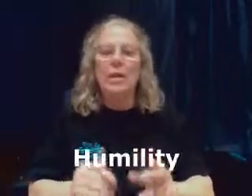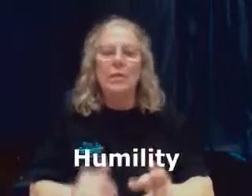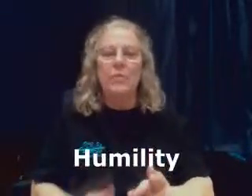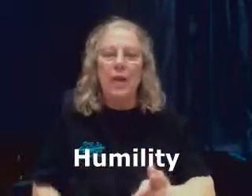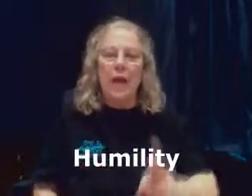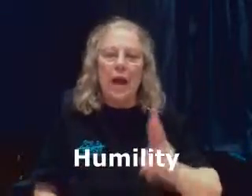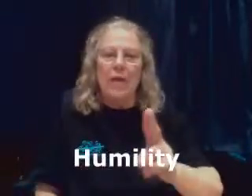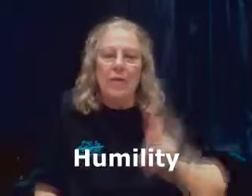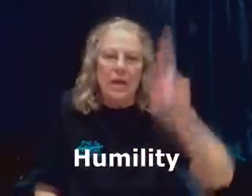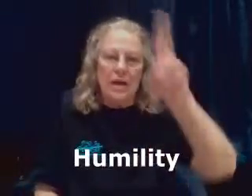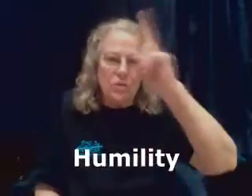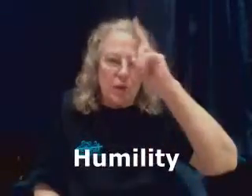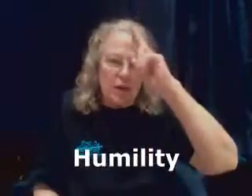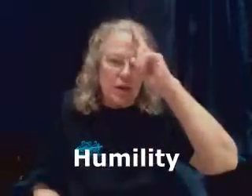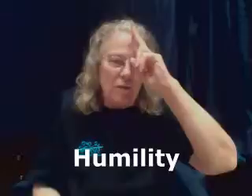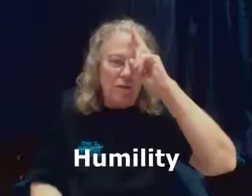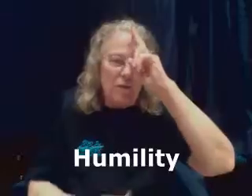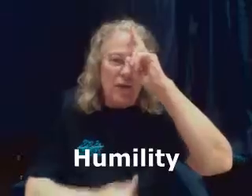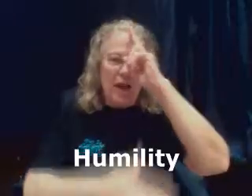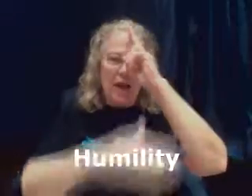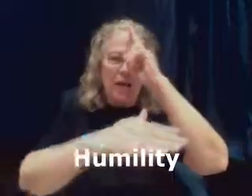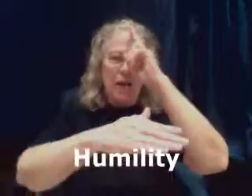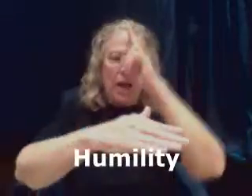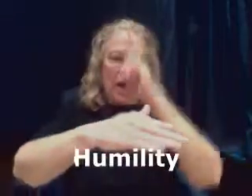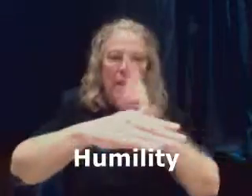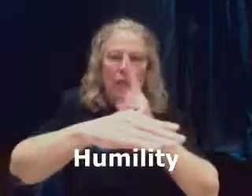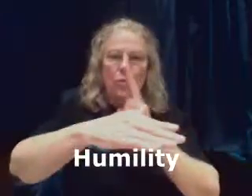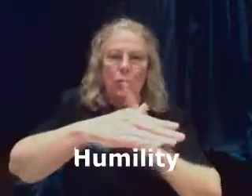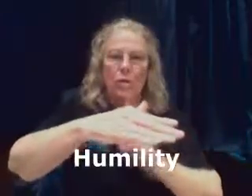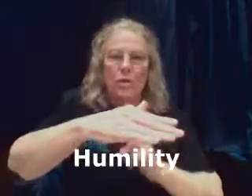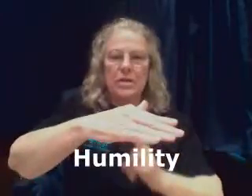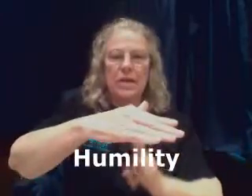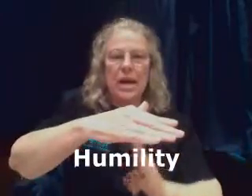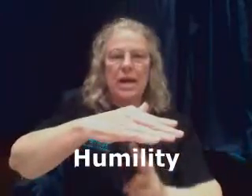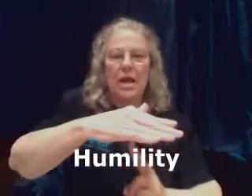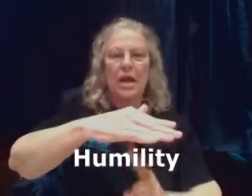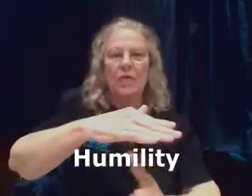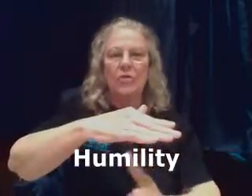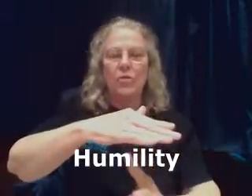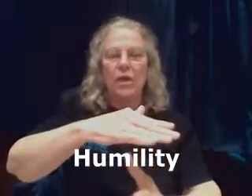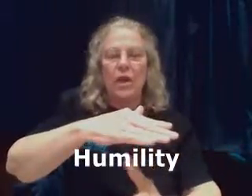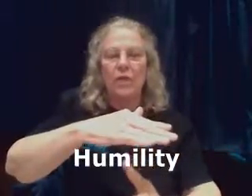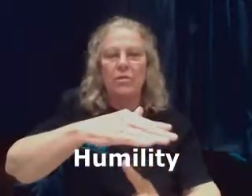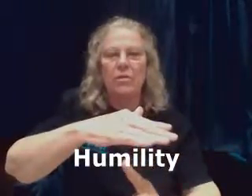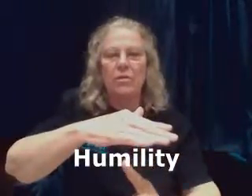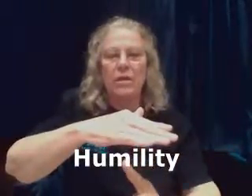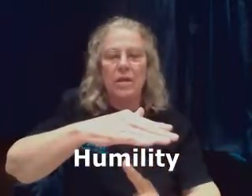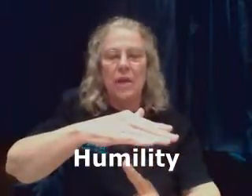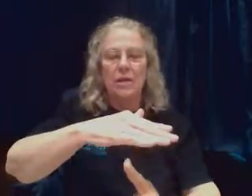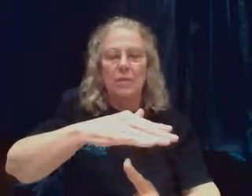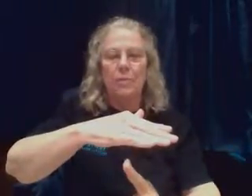Humility, and that is going to come from the head, and we're going to take it underneath the dominant